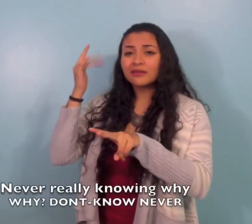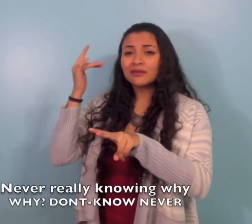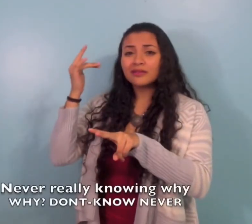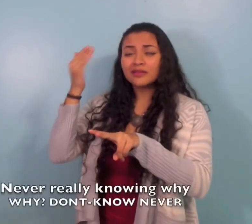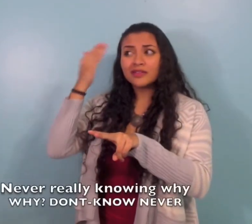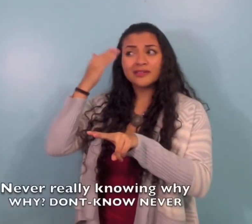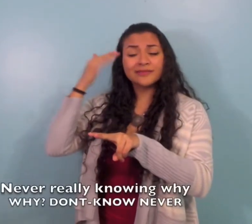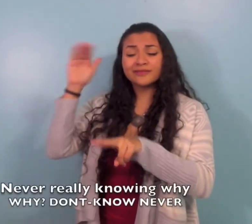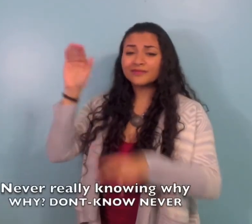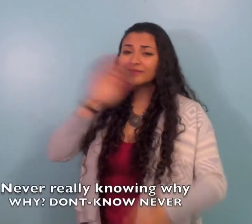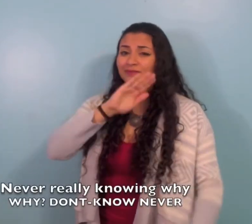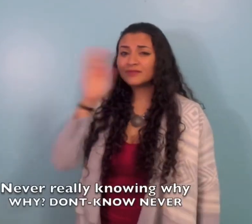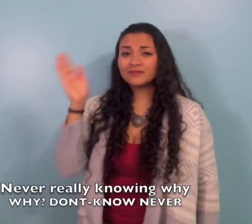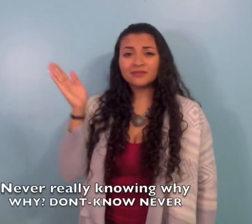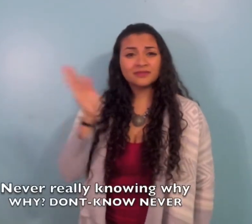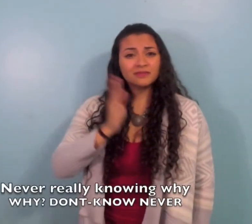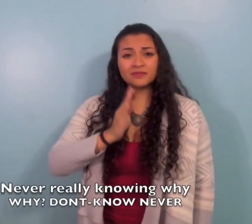never really knowing why.